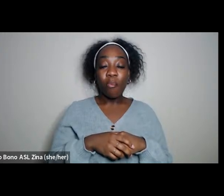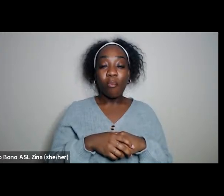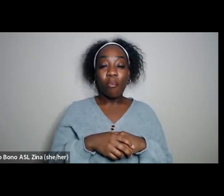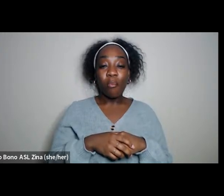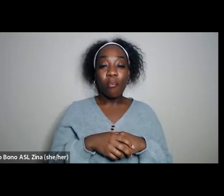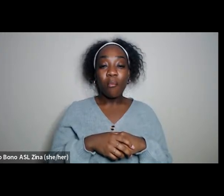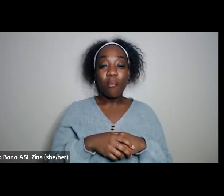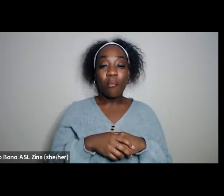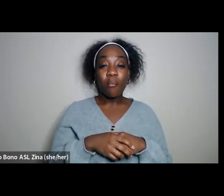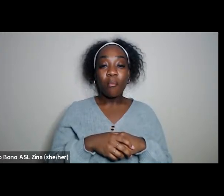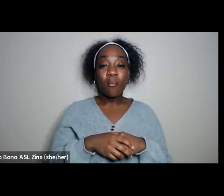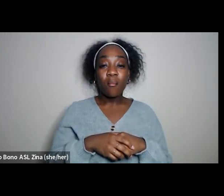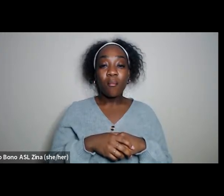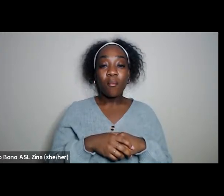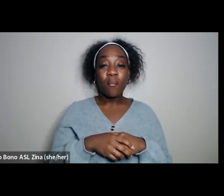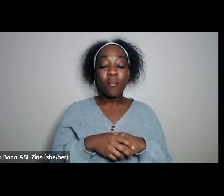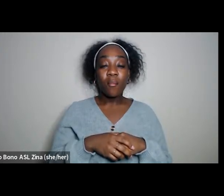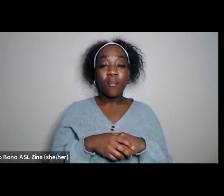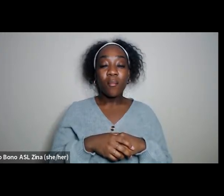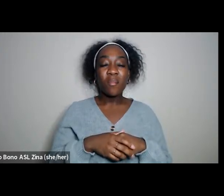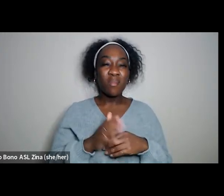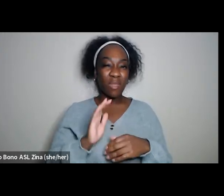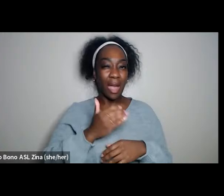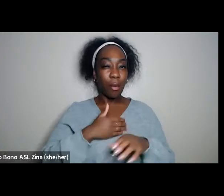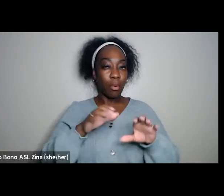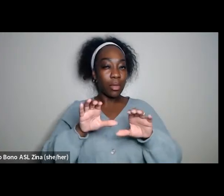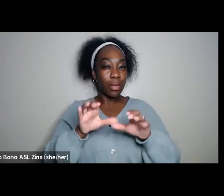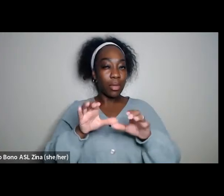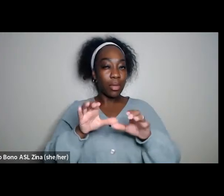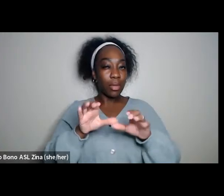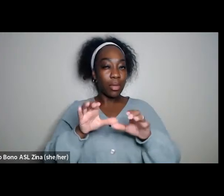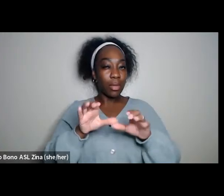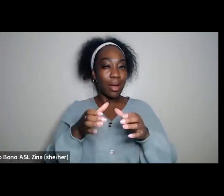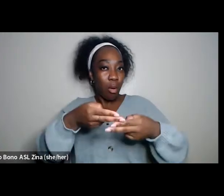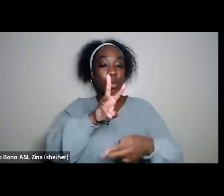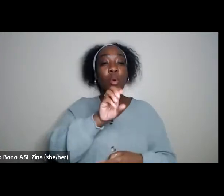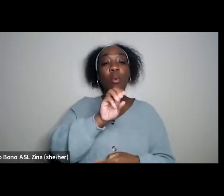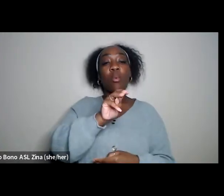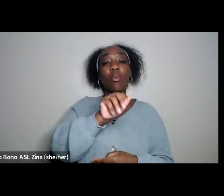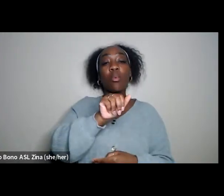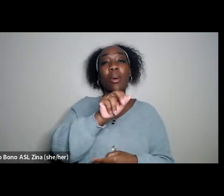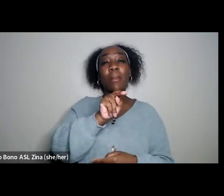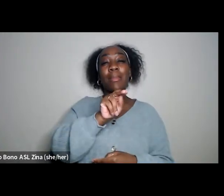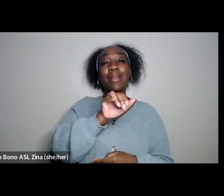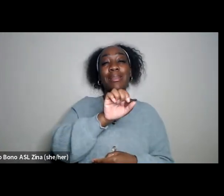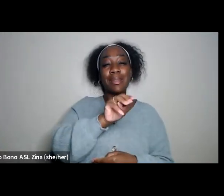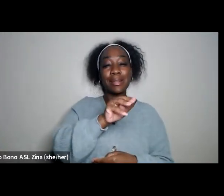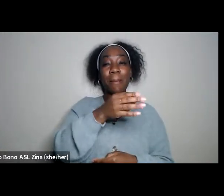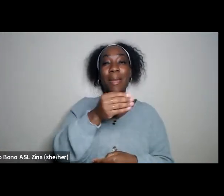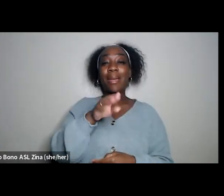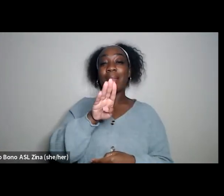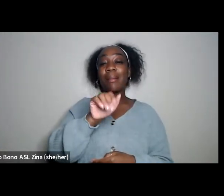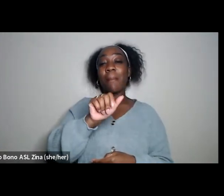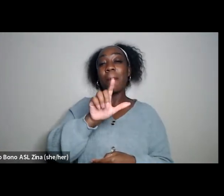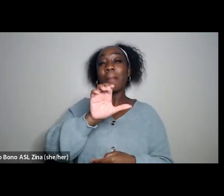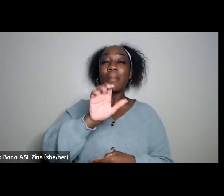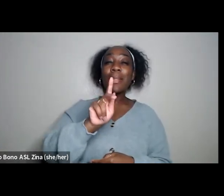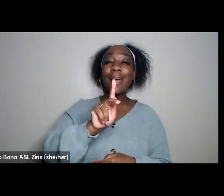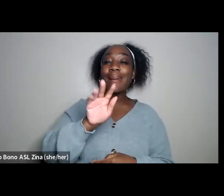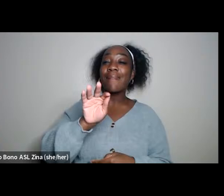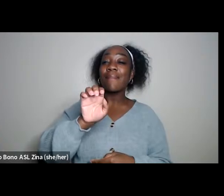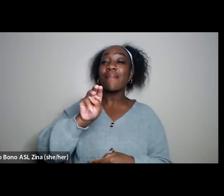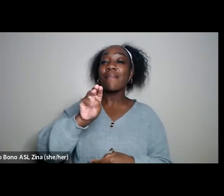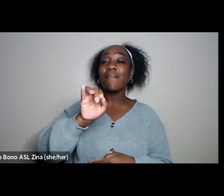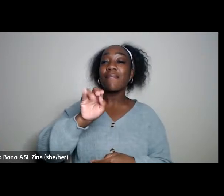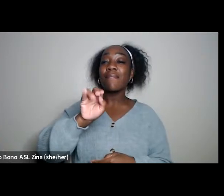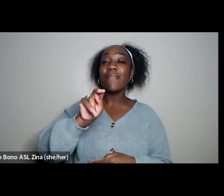the title of the class is Womanism and Black Feminist Praxis, right? So this is not theory.